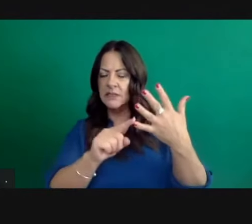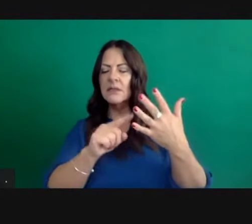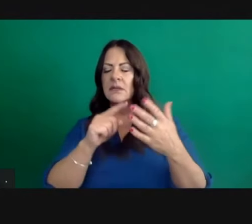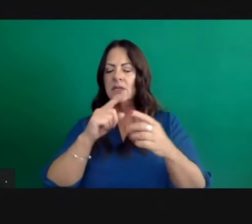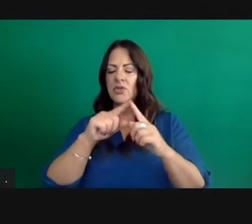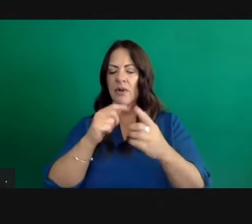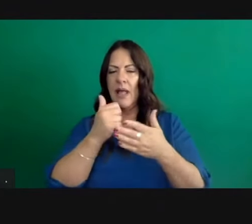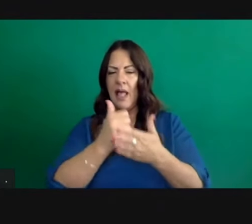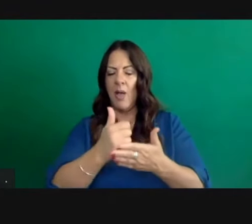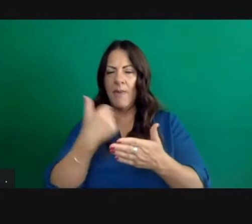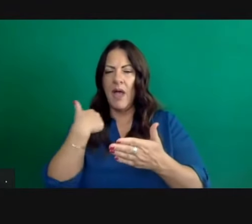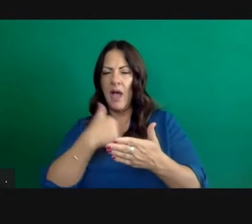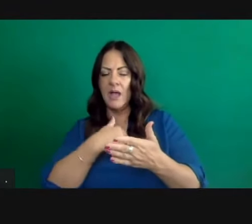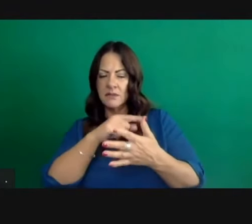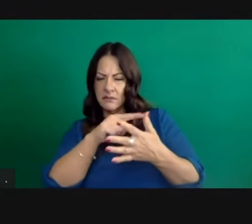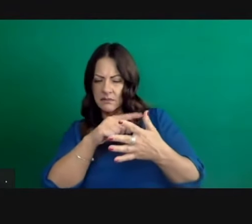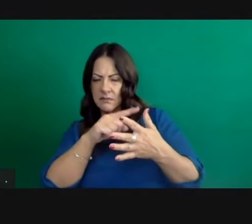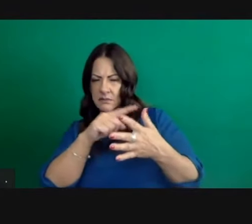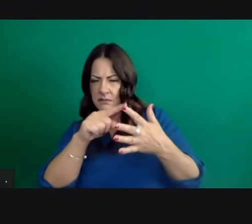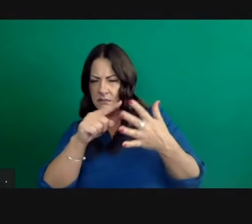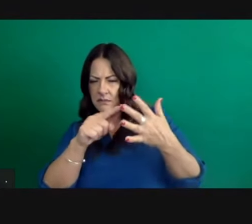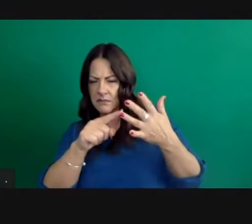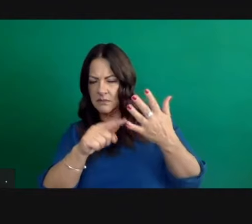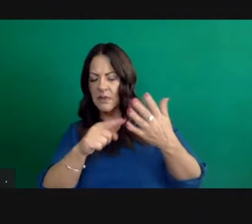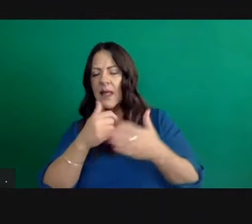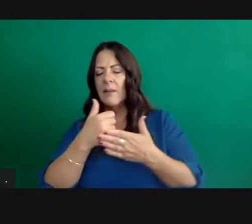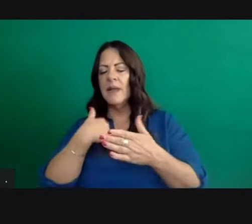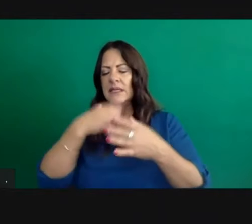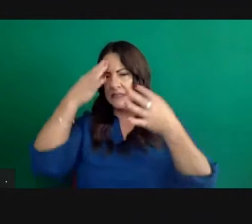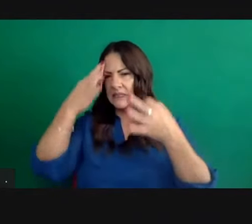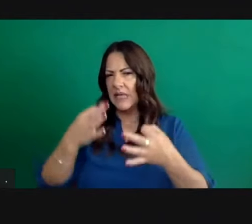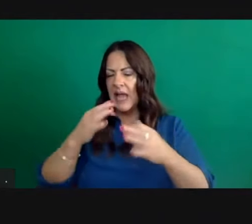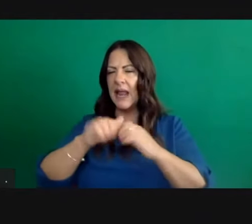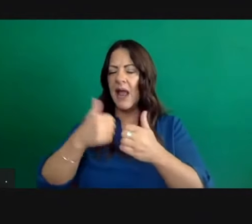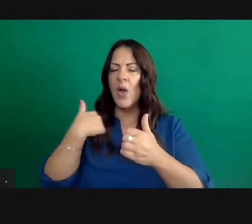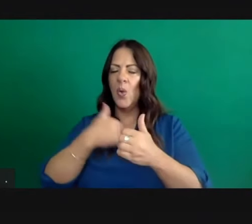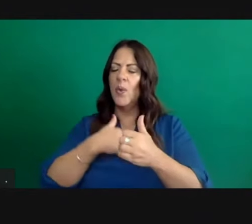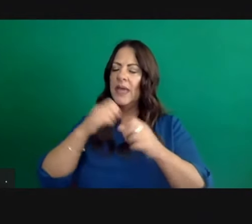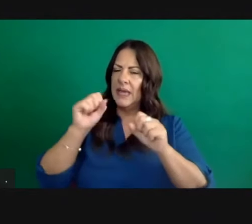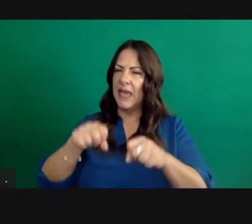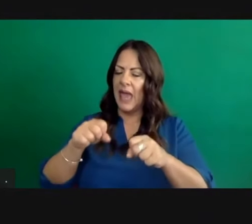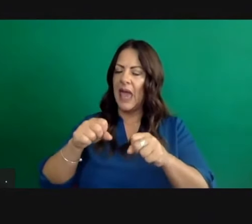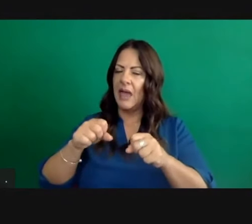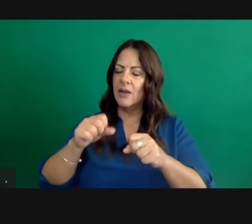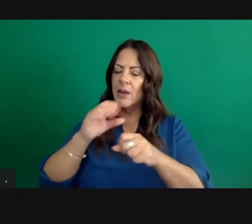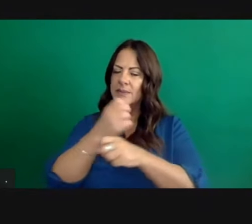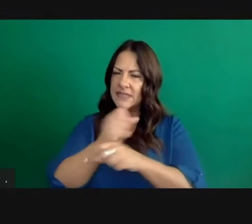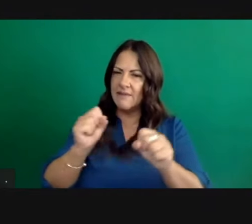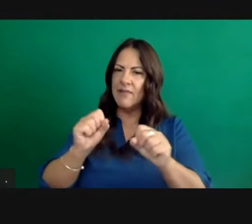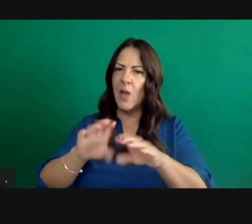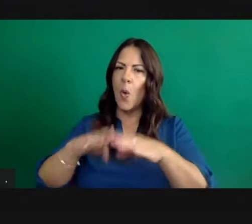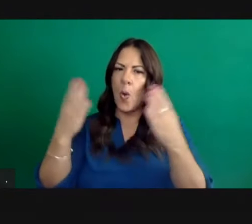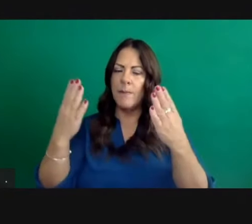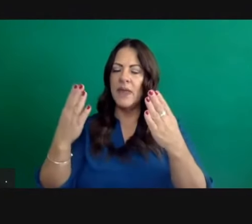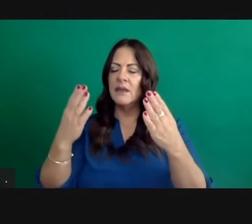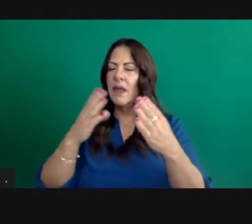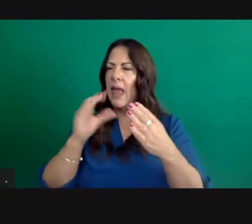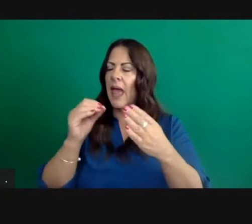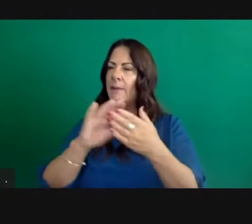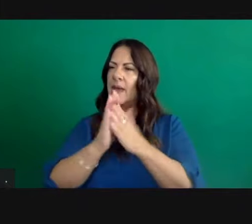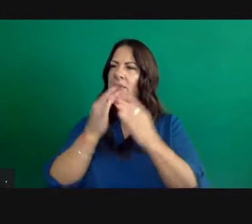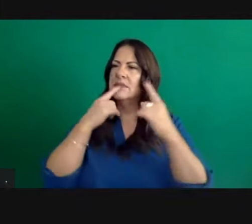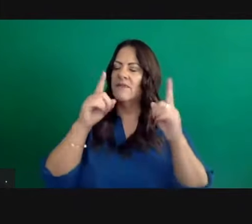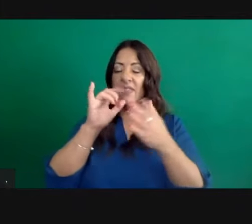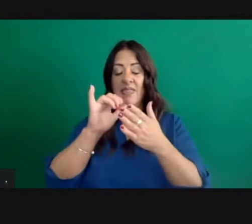me to say that we attribute some of our success to that. When it comes to Sacramento and San